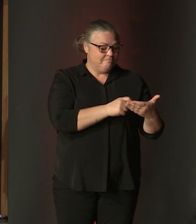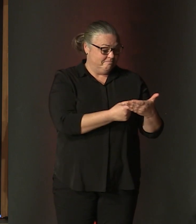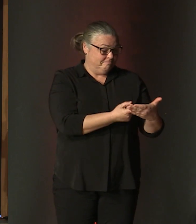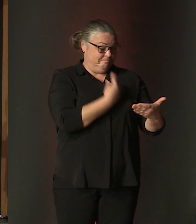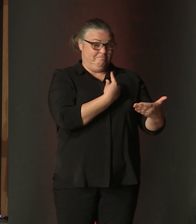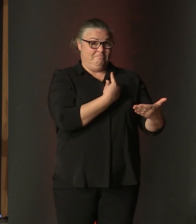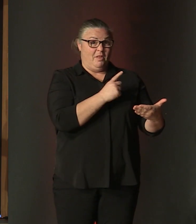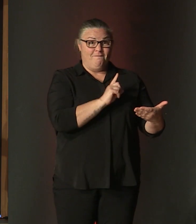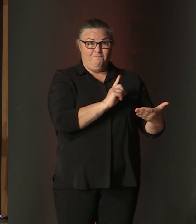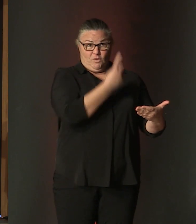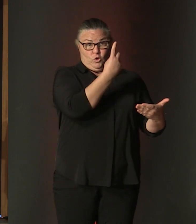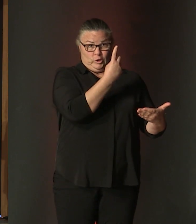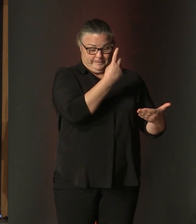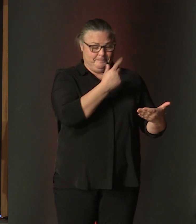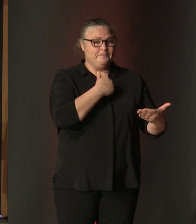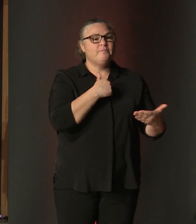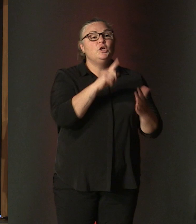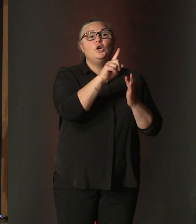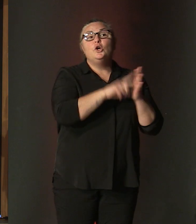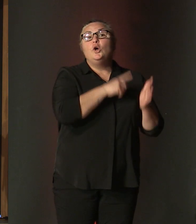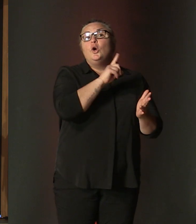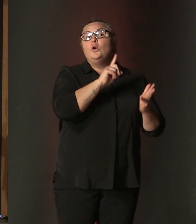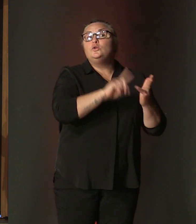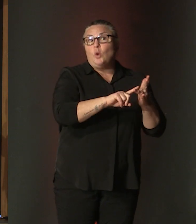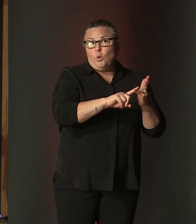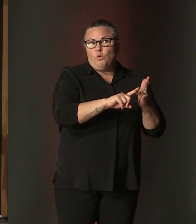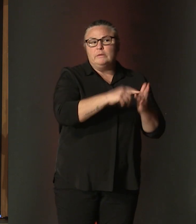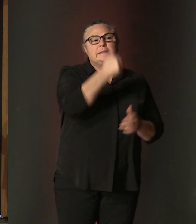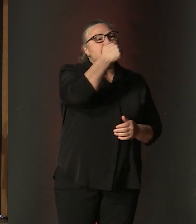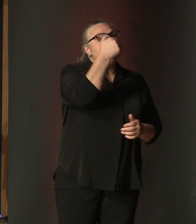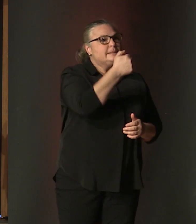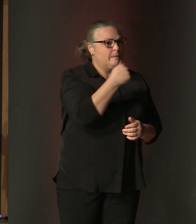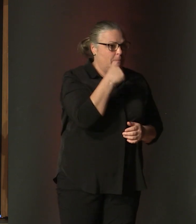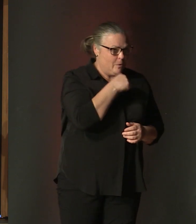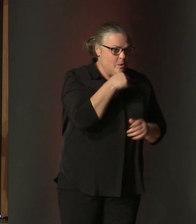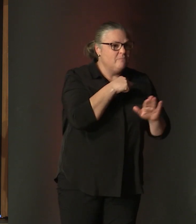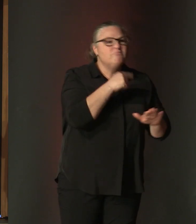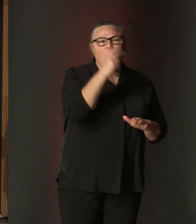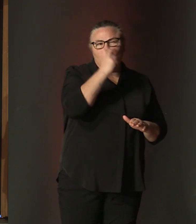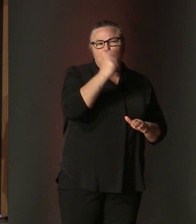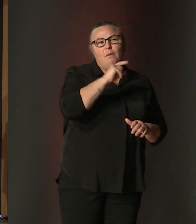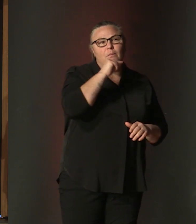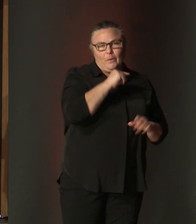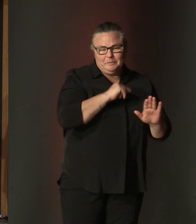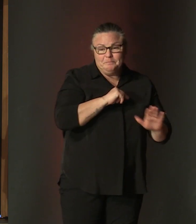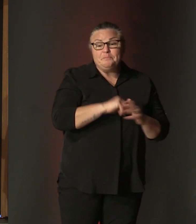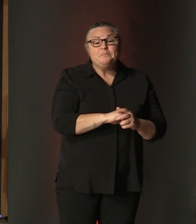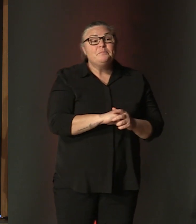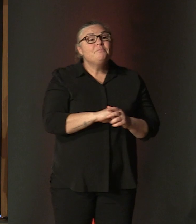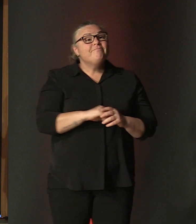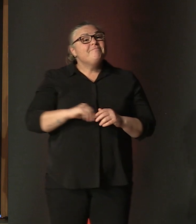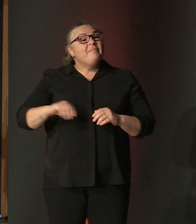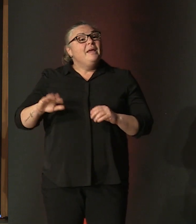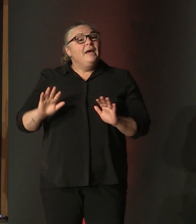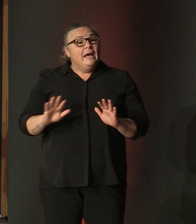Message 1 from Joe, 16, the eldest. Imagine a